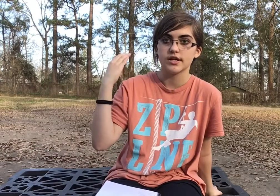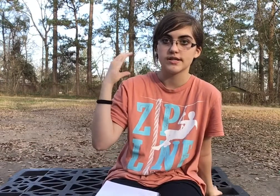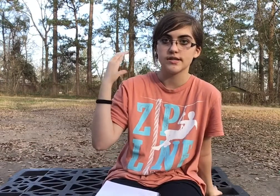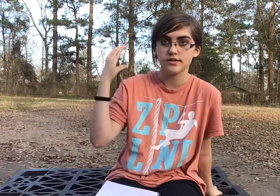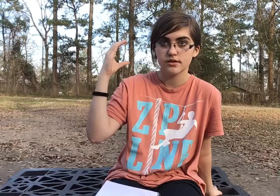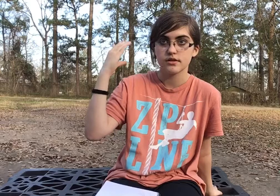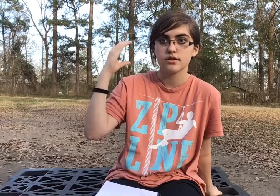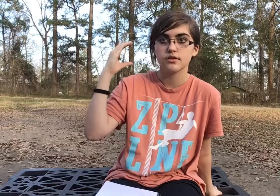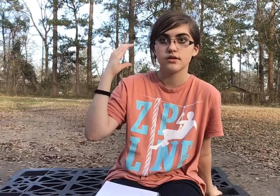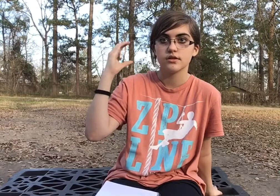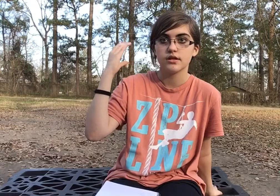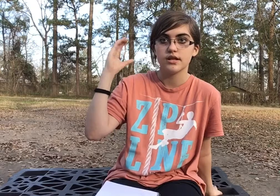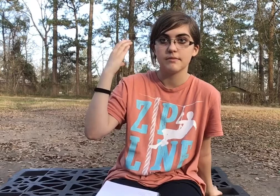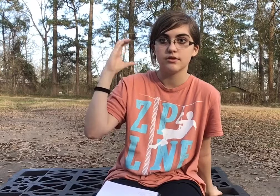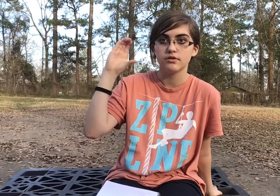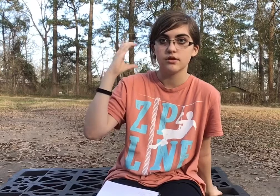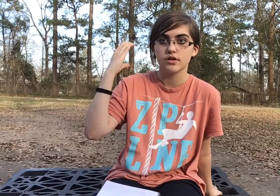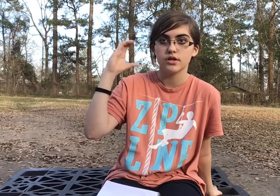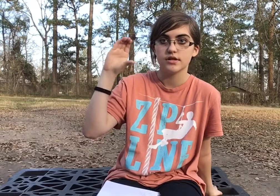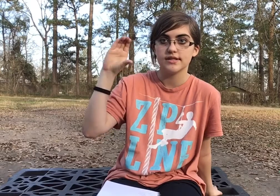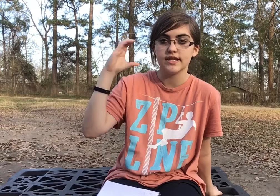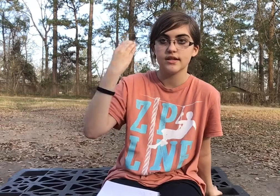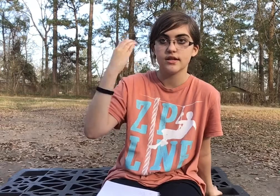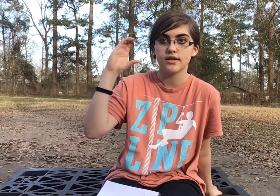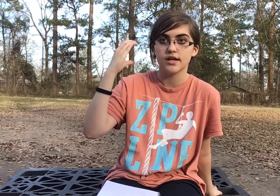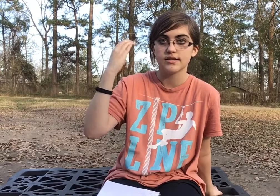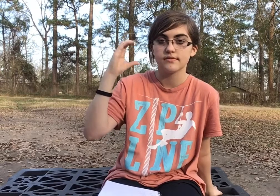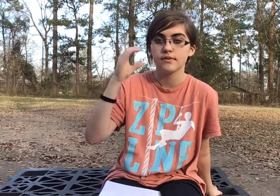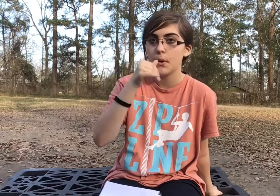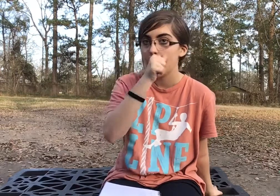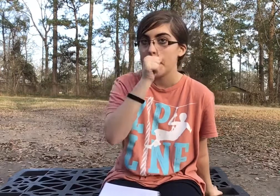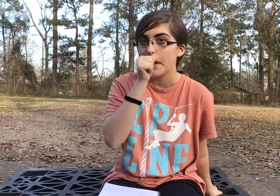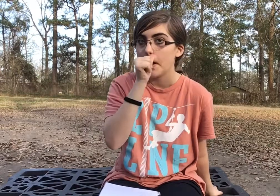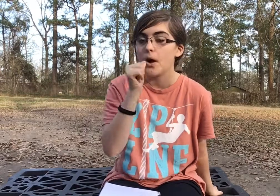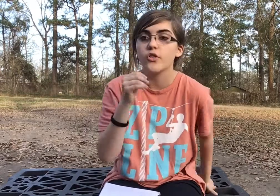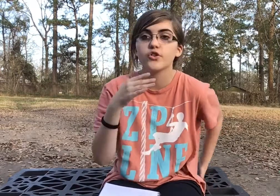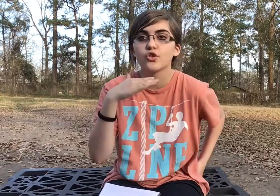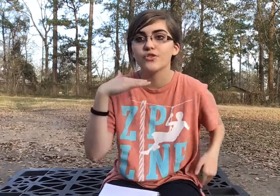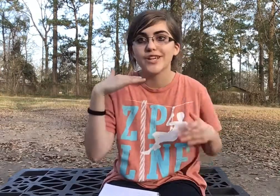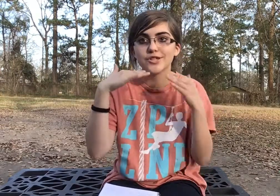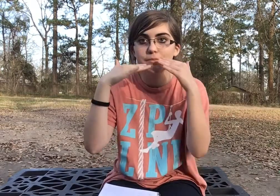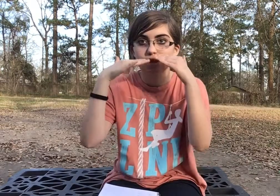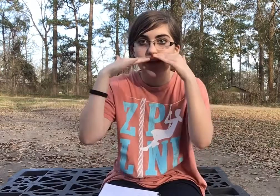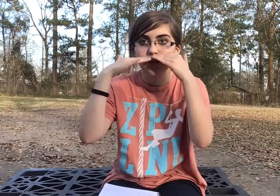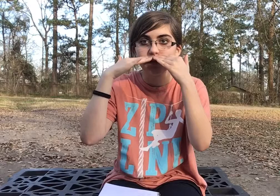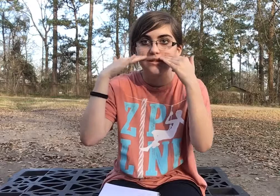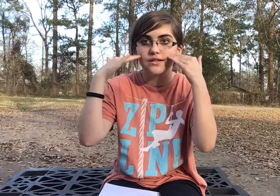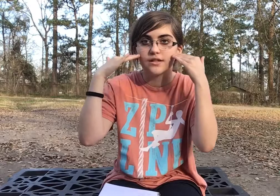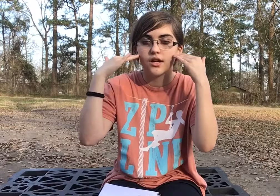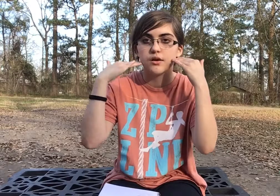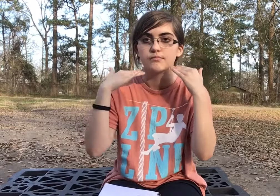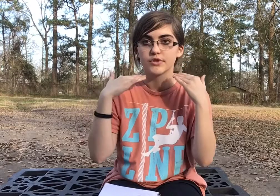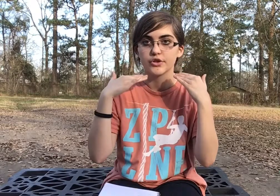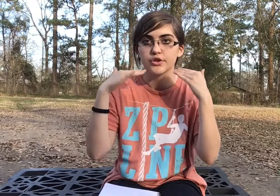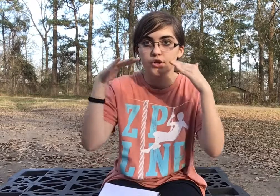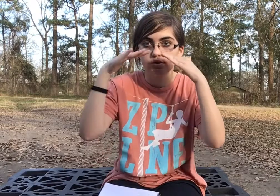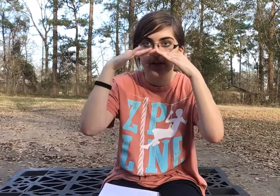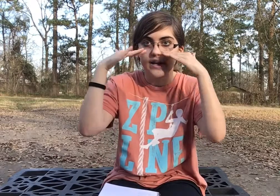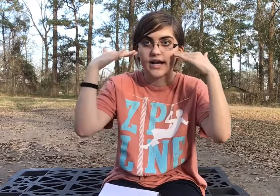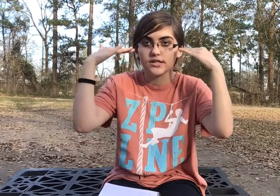cousin in the middle. See, cousin. All the girl things are gonna be like below your nose. All the guys are gonna be